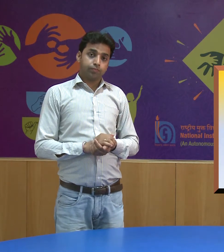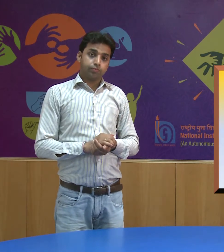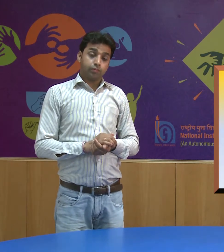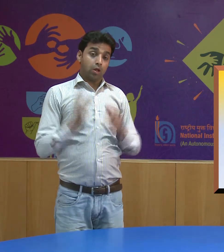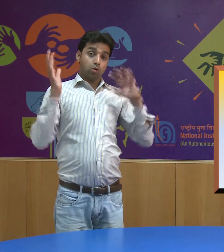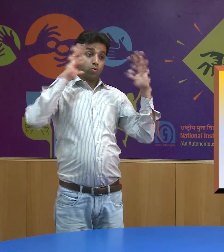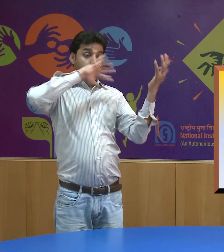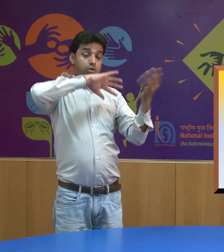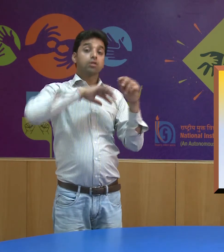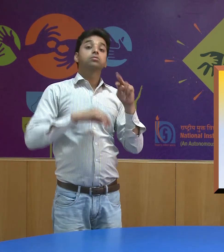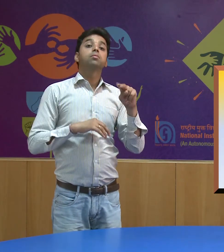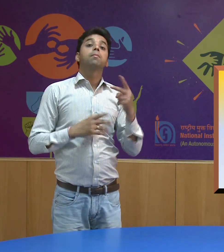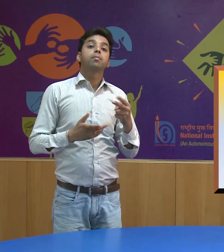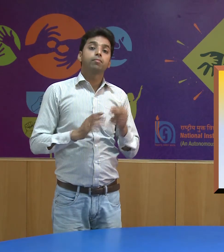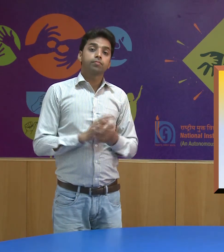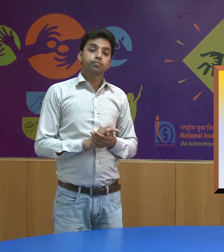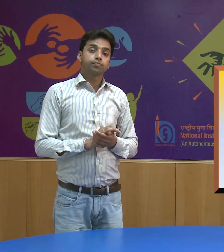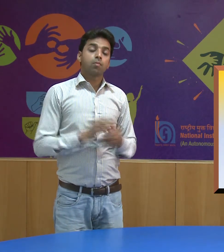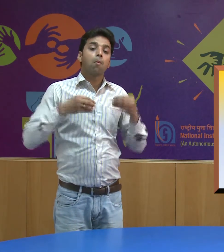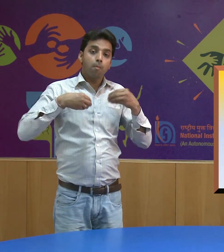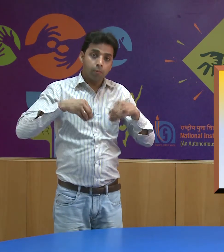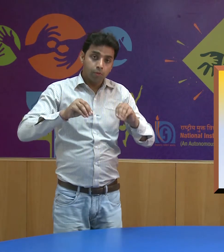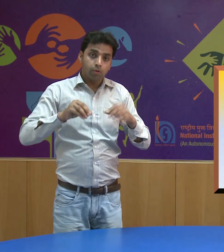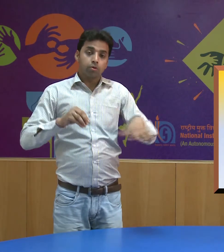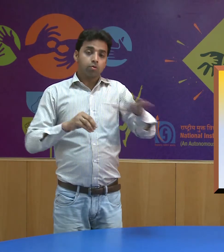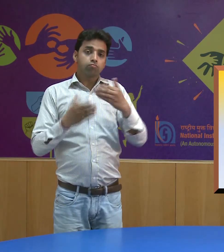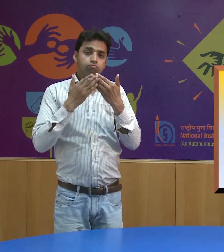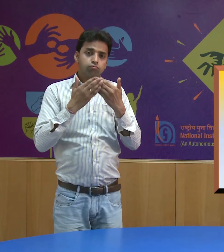Universalization means providing education to all the children.